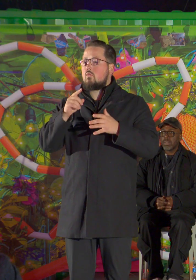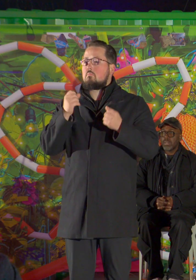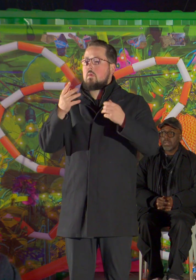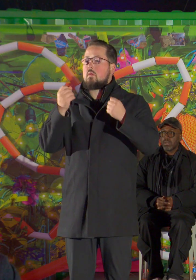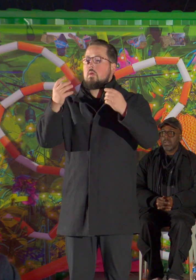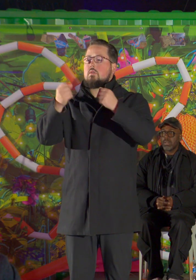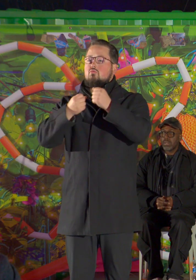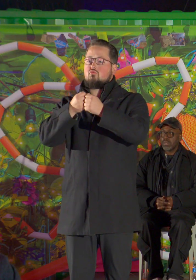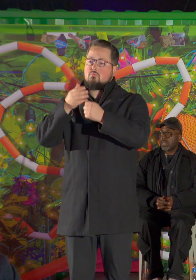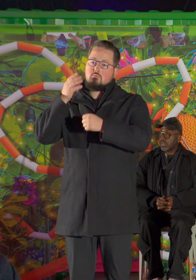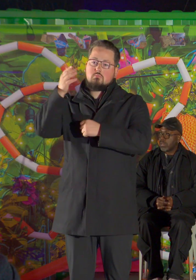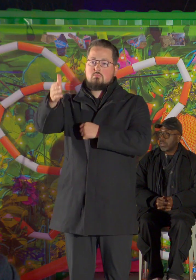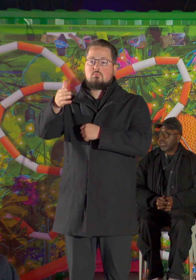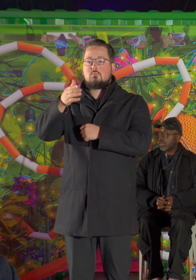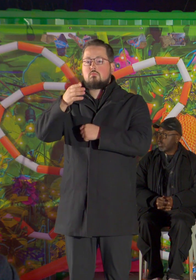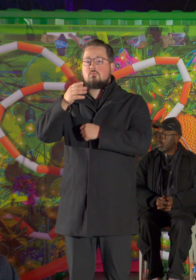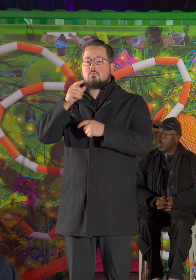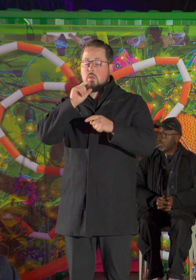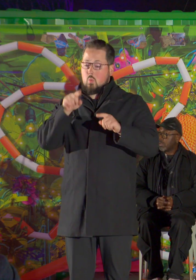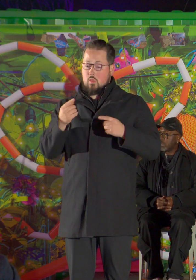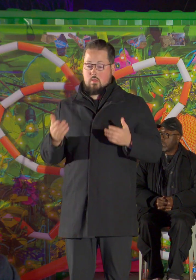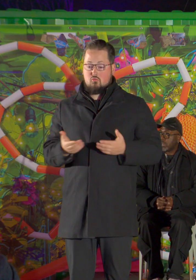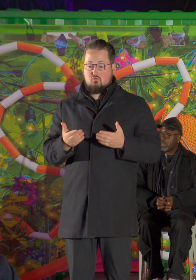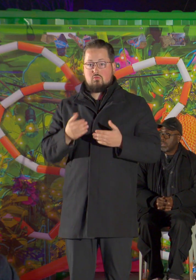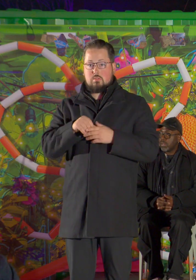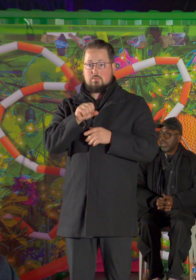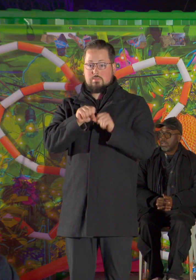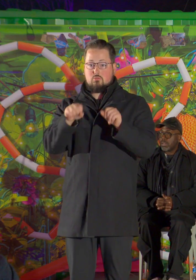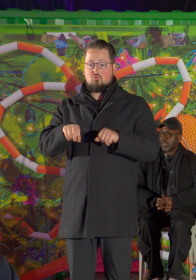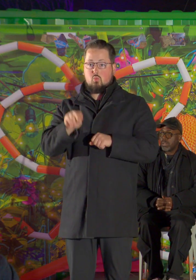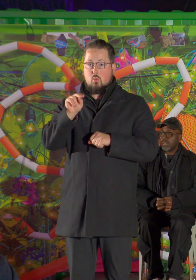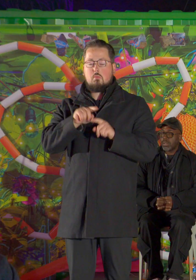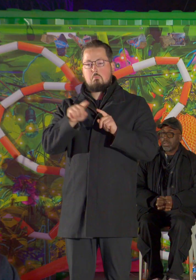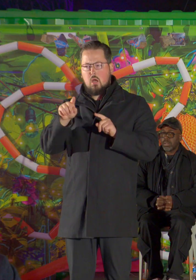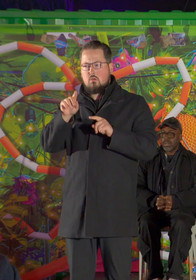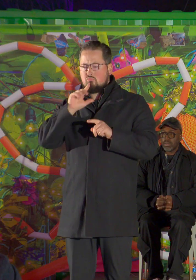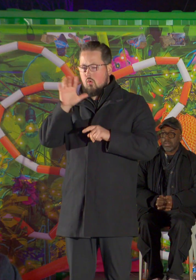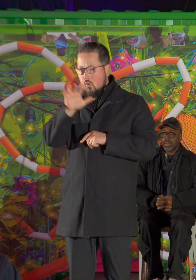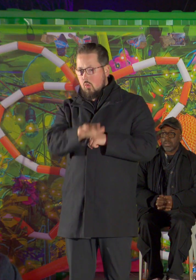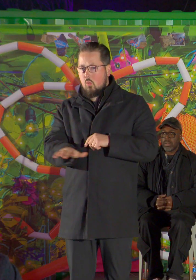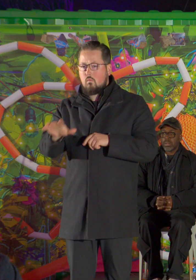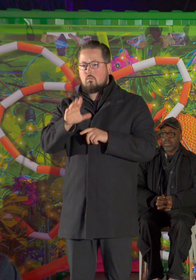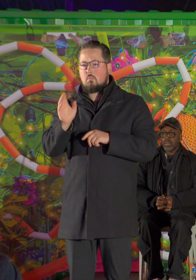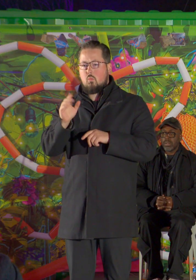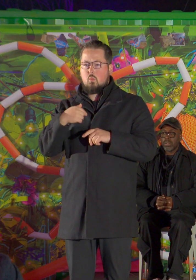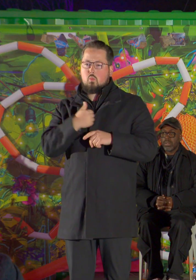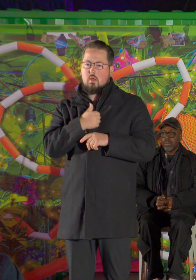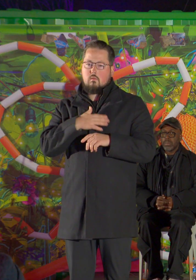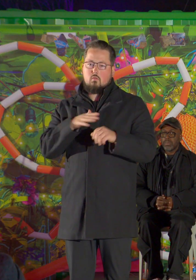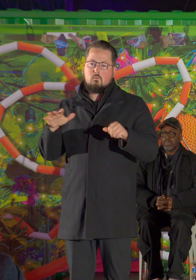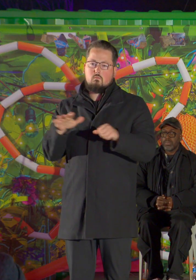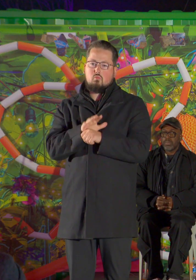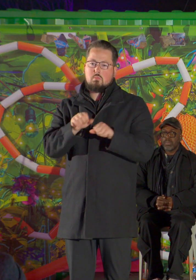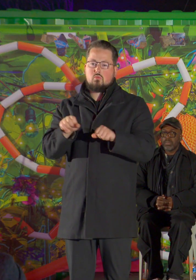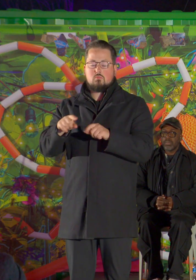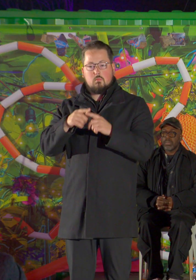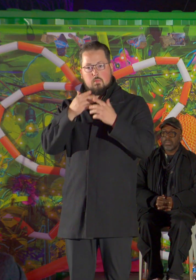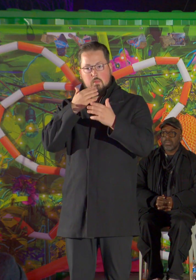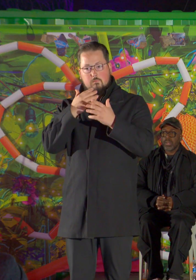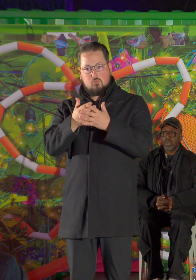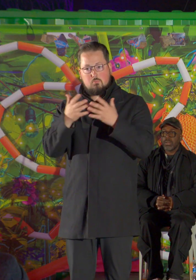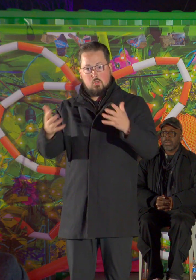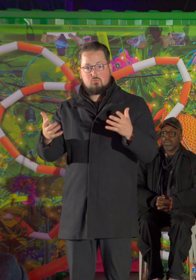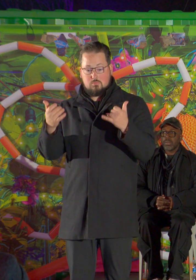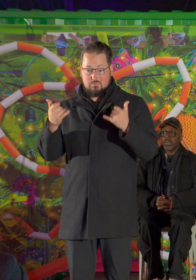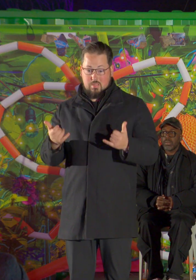come until not just Station North, but all of Baltimore, we collectively reach our full potential. Thank you very much. And